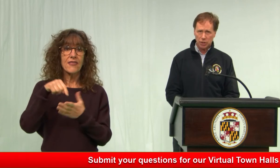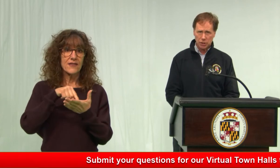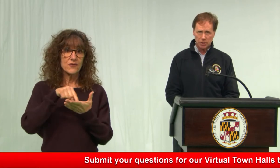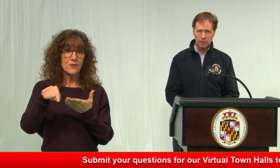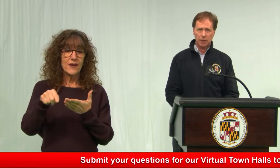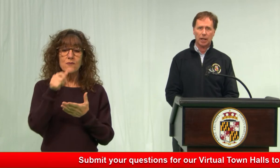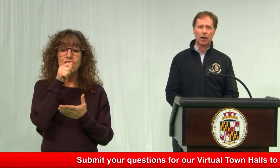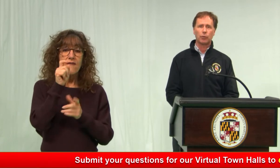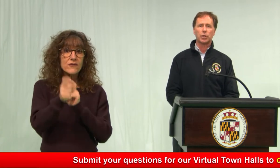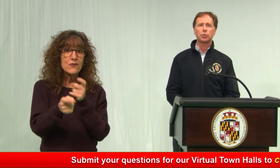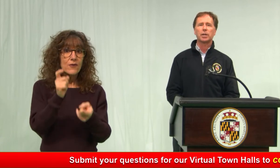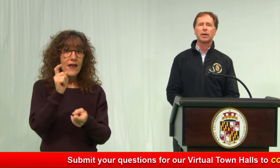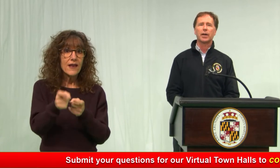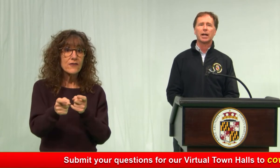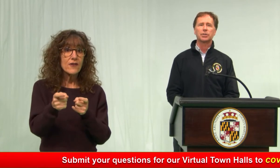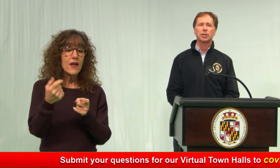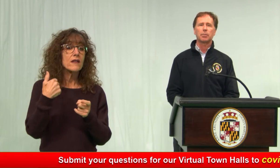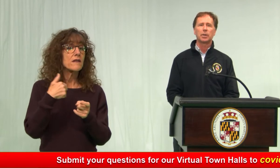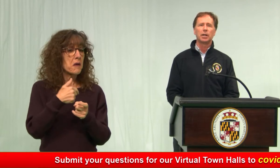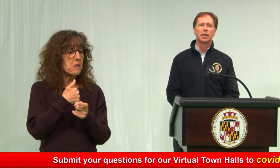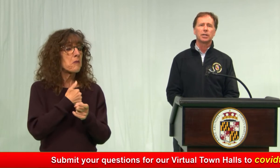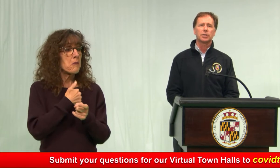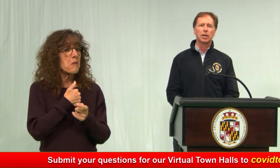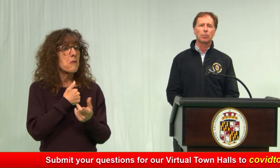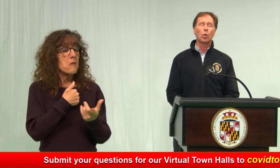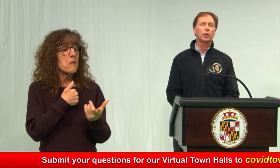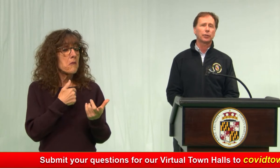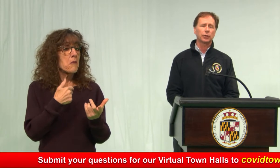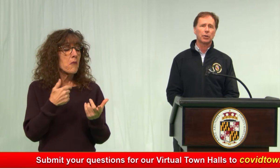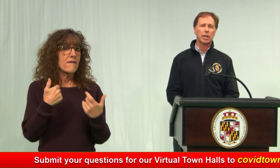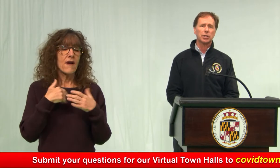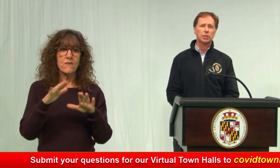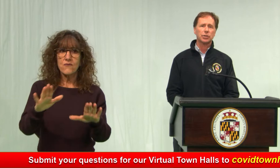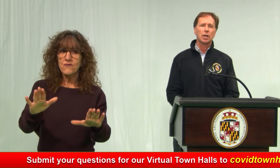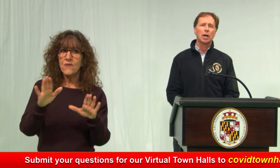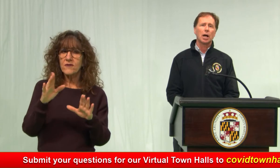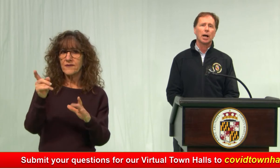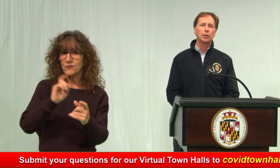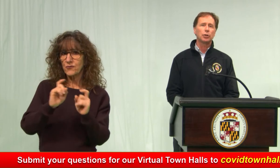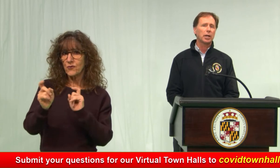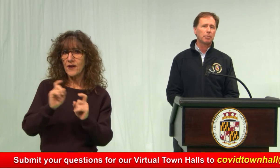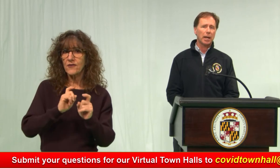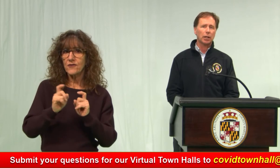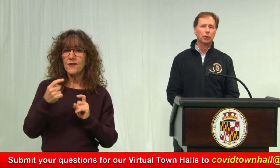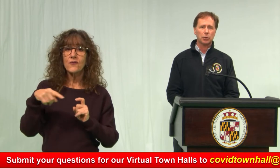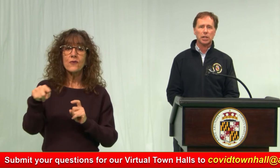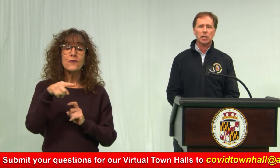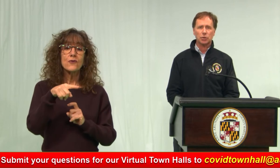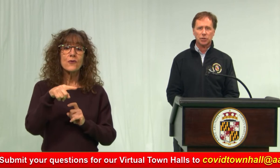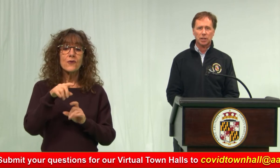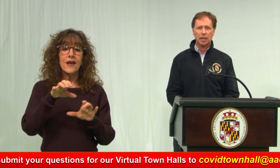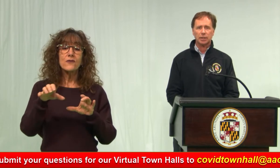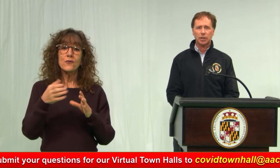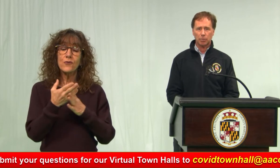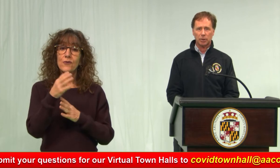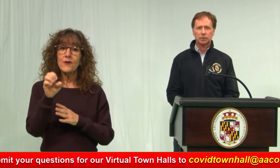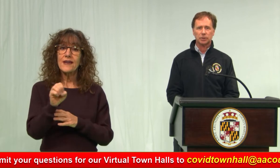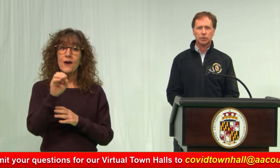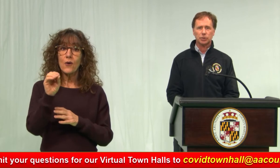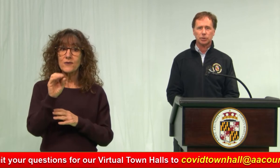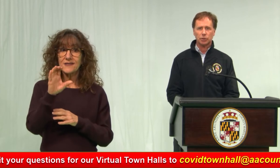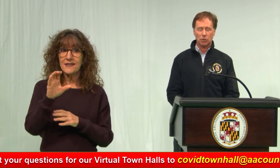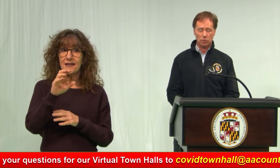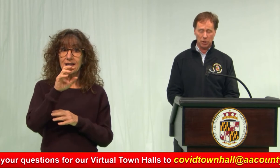Private donations, of which we have had some wonderful donations, you can make through the EOC at the